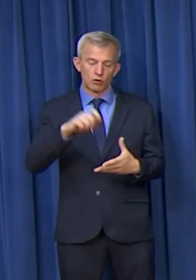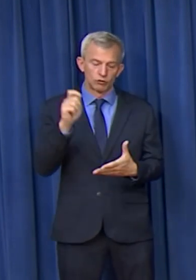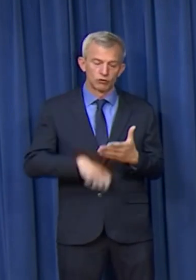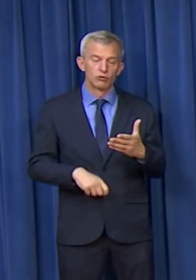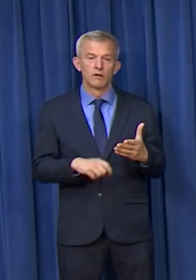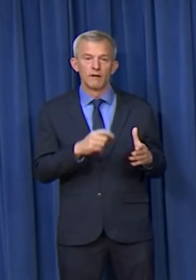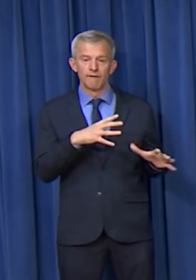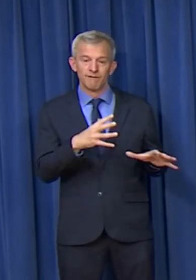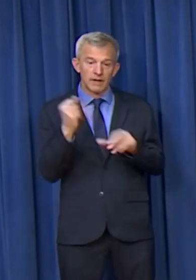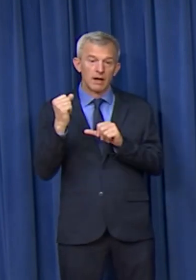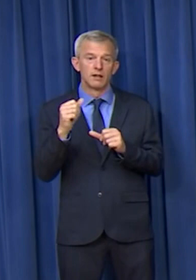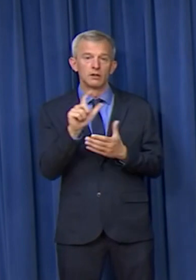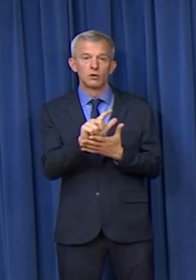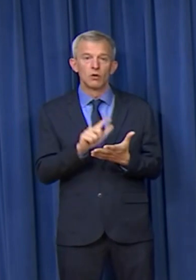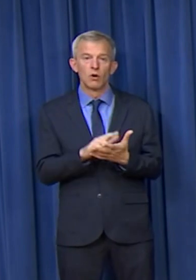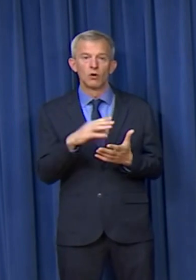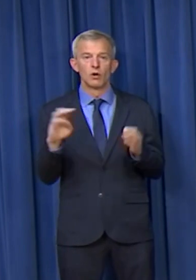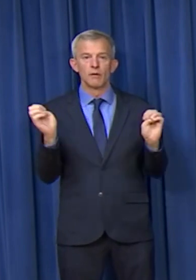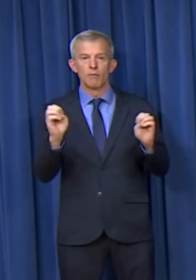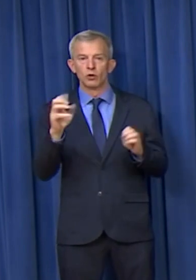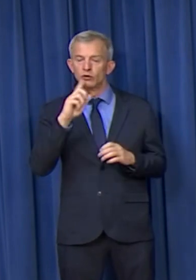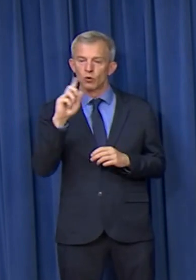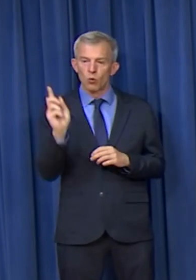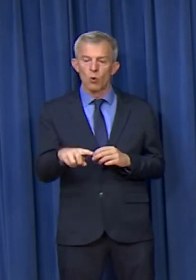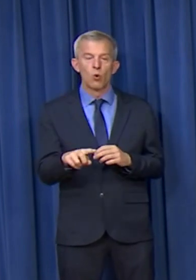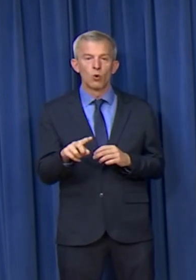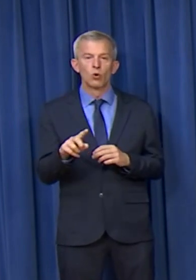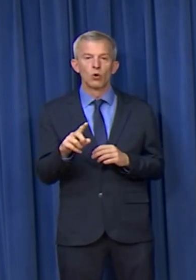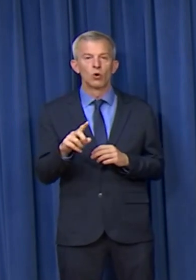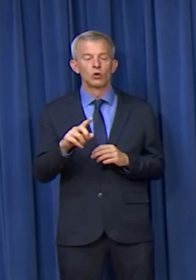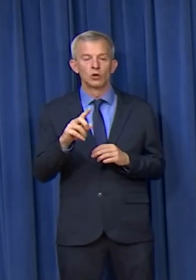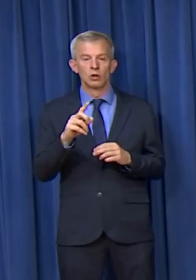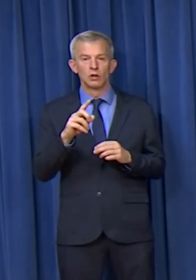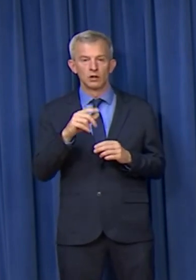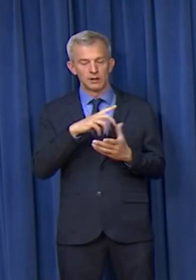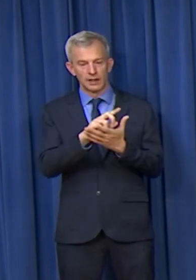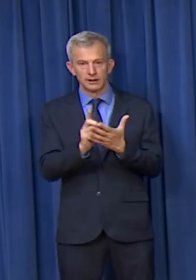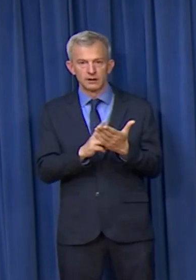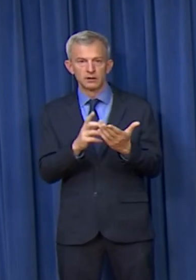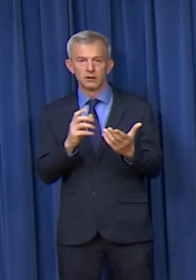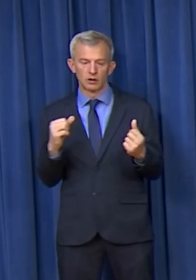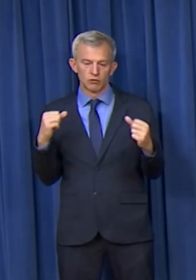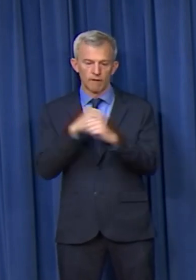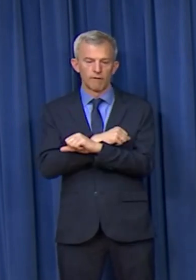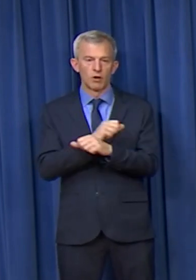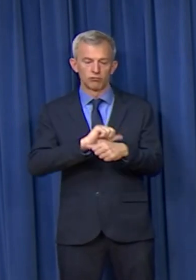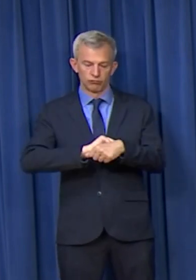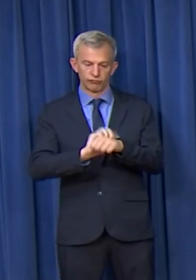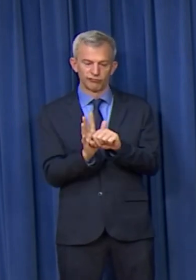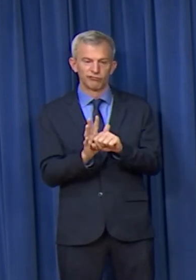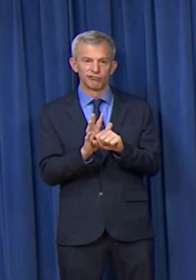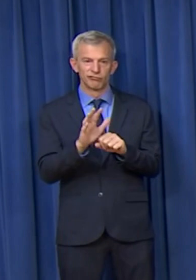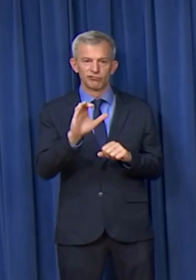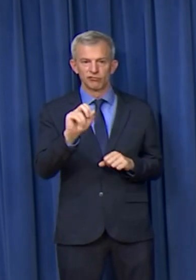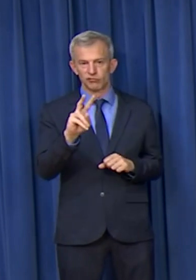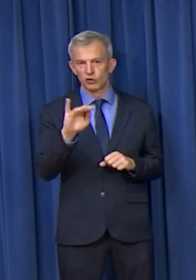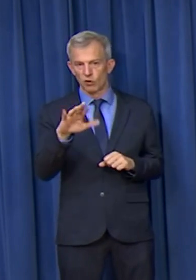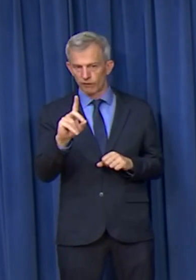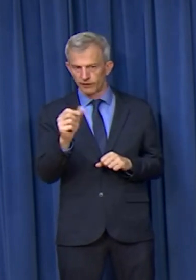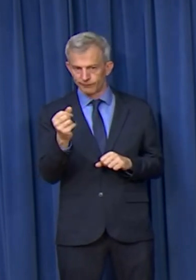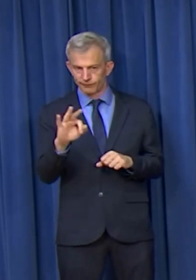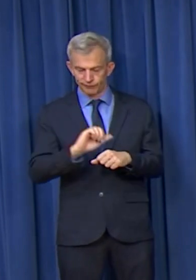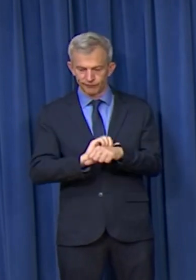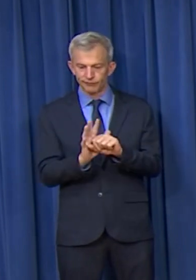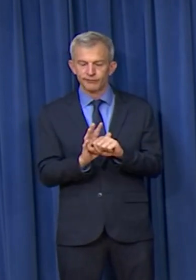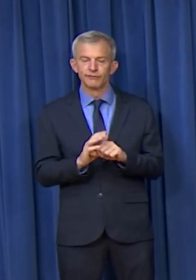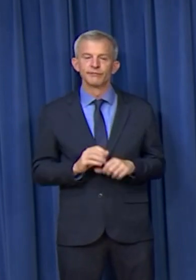rapidly ordinances and emergency orders designed to combat the coronavirus and also its implications. Today,